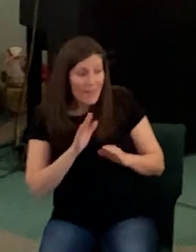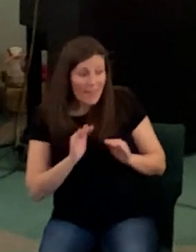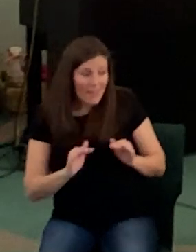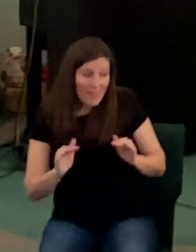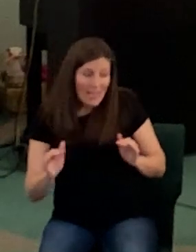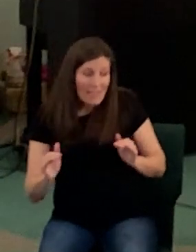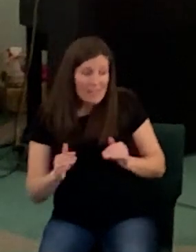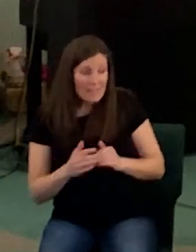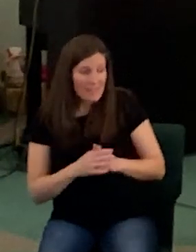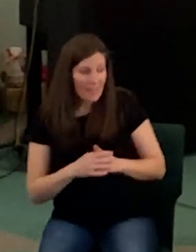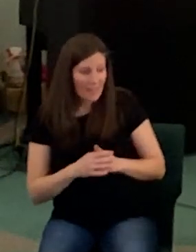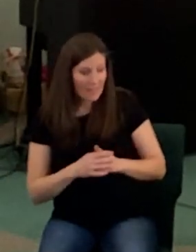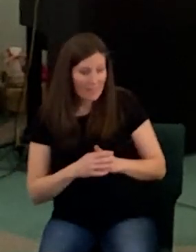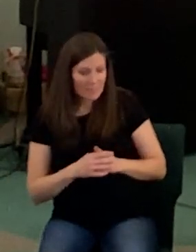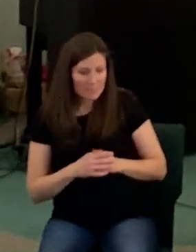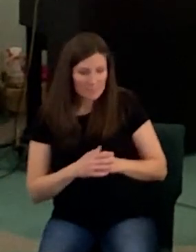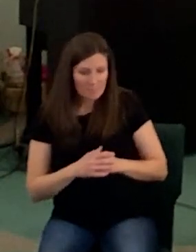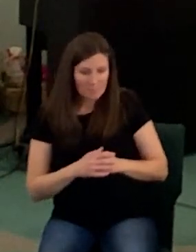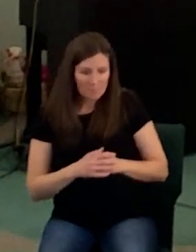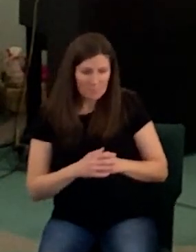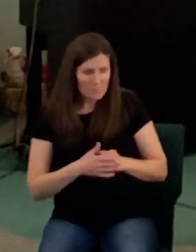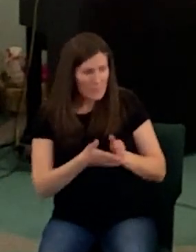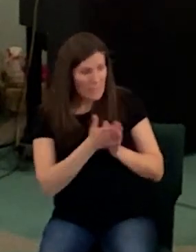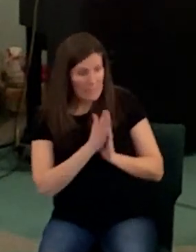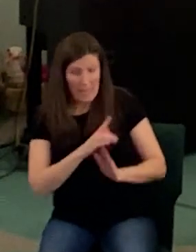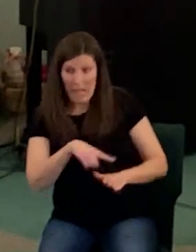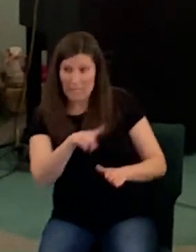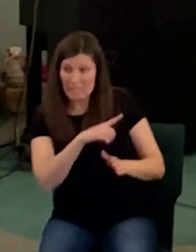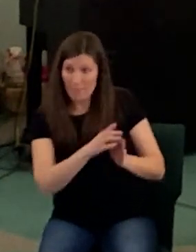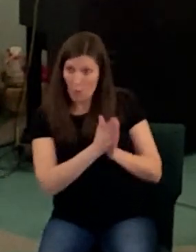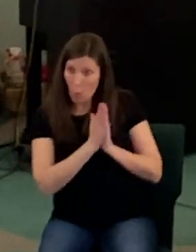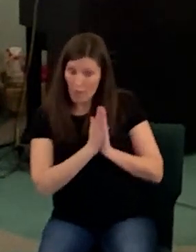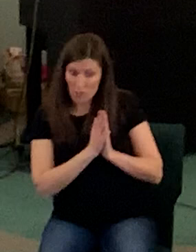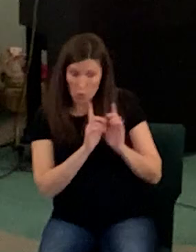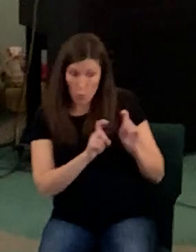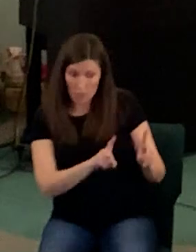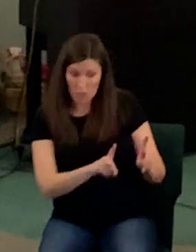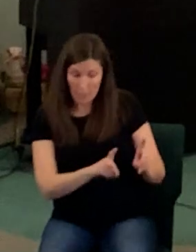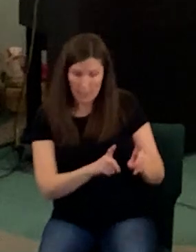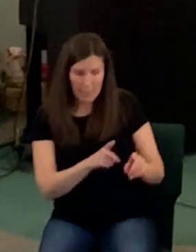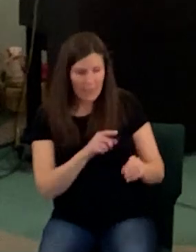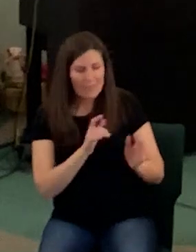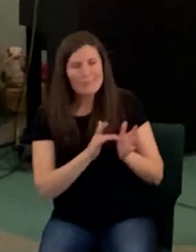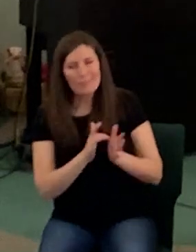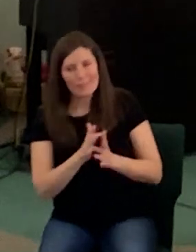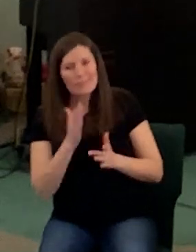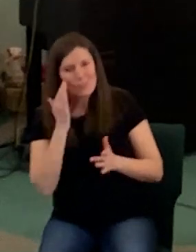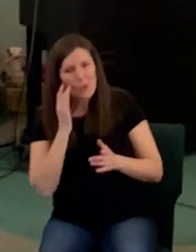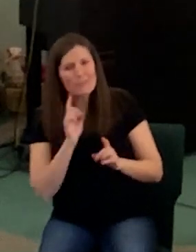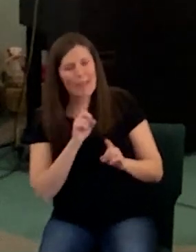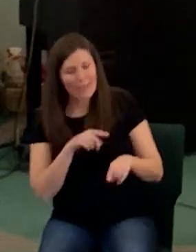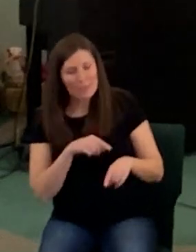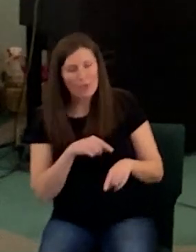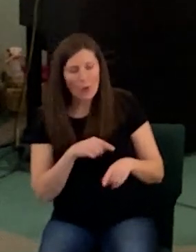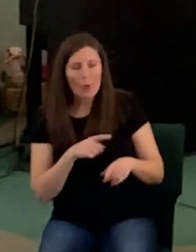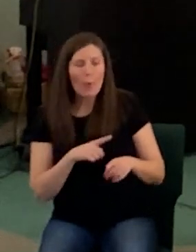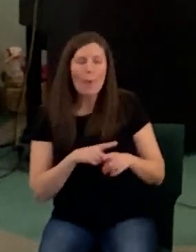children. And he asks them a question, which he knows the answer to, because John puts his words in a